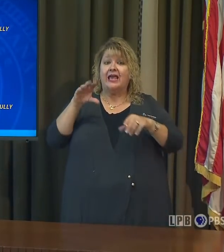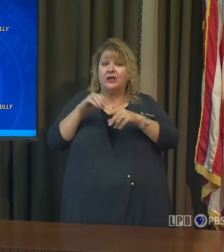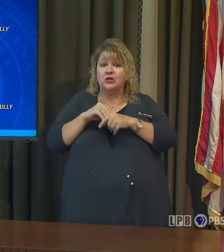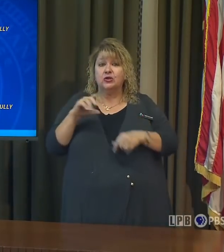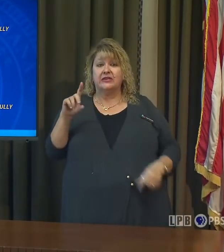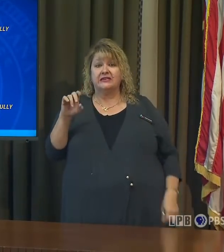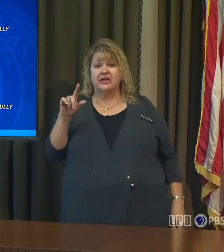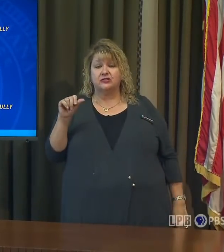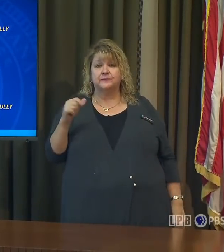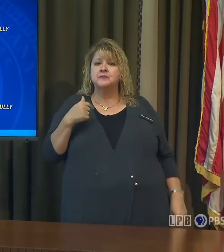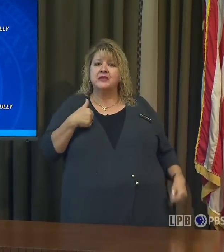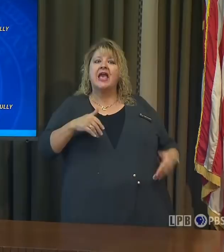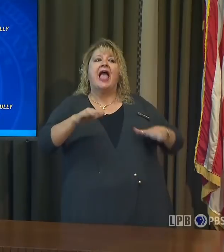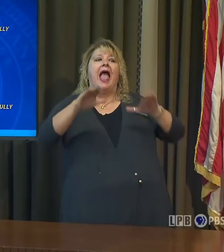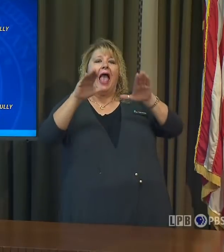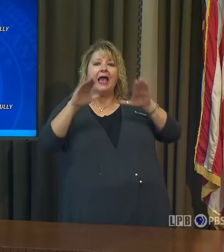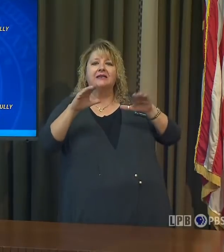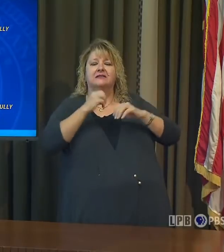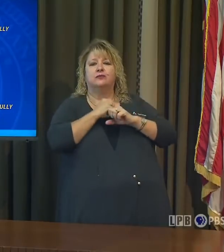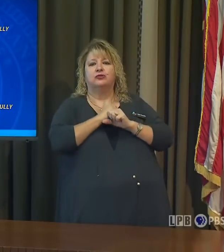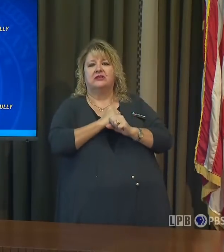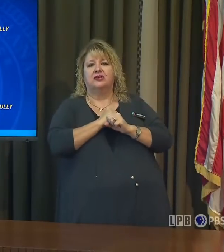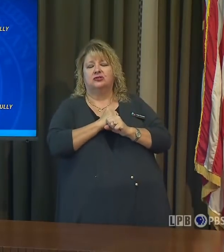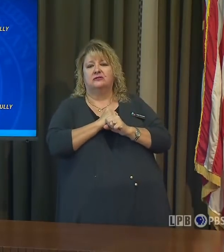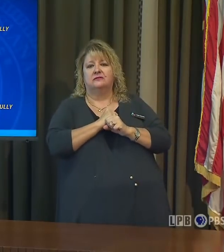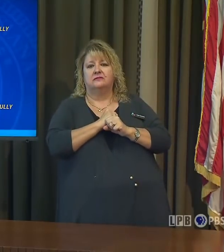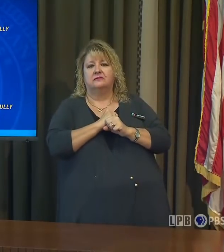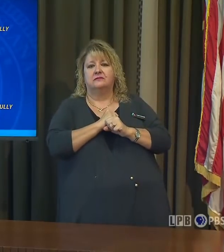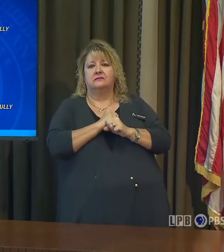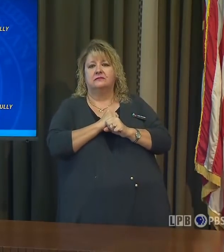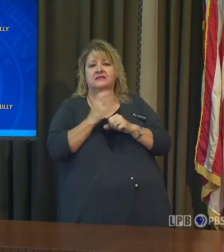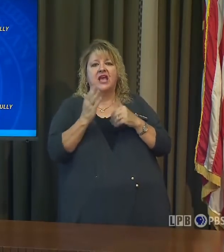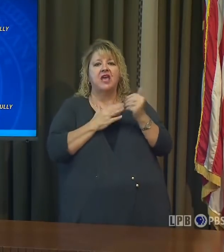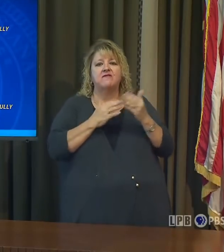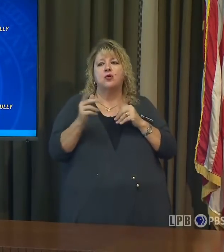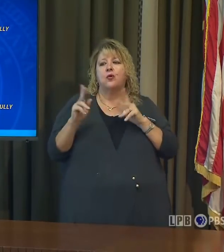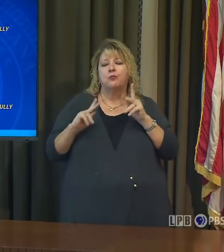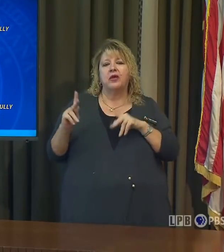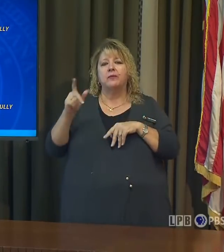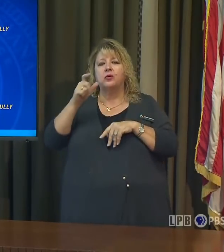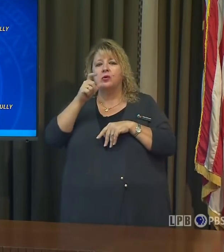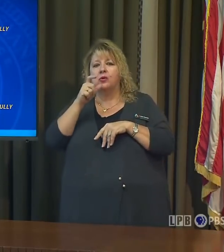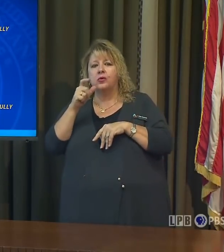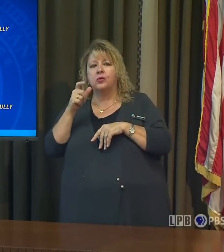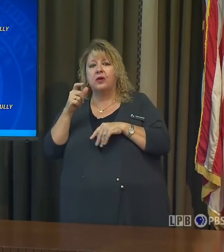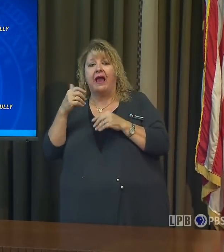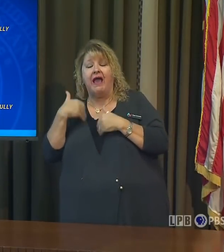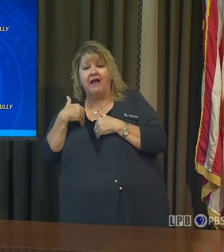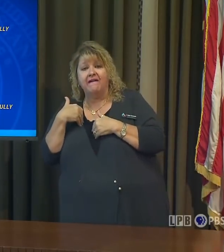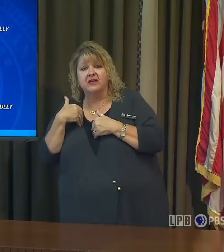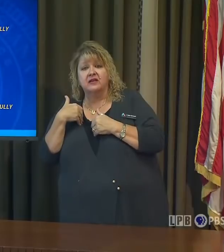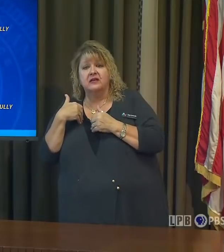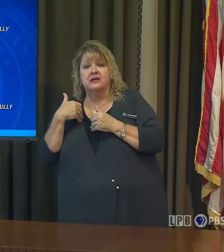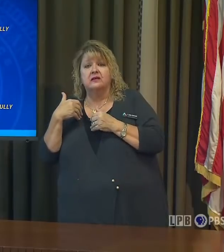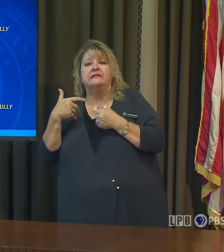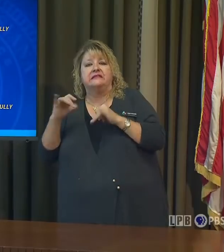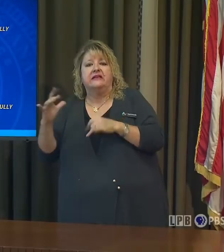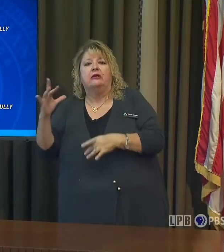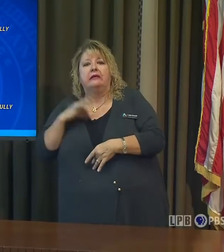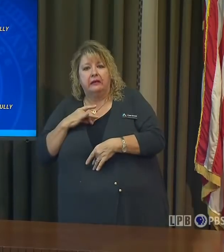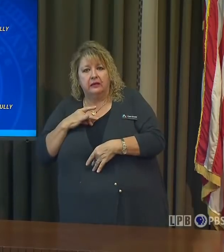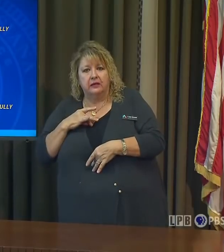protection, even with the number of breakthrough cases that we're seeing, and we'll talk about that in a second. Excellent protection, but certainly